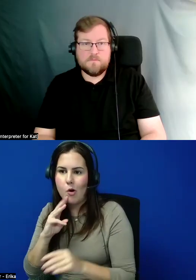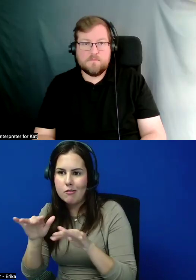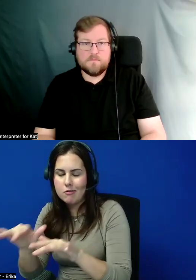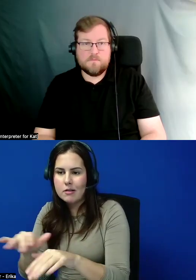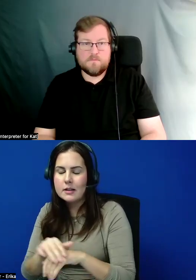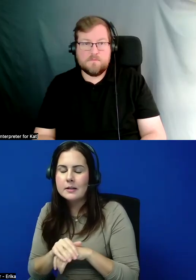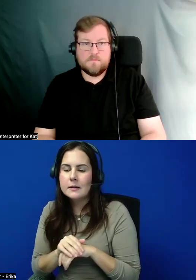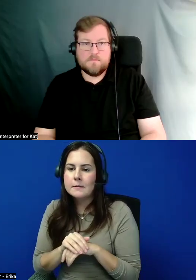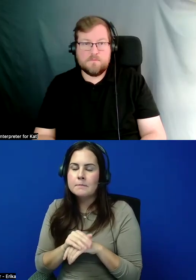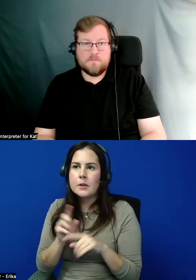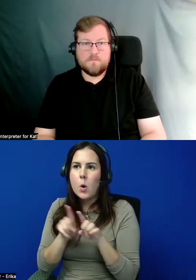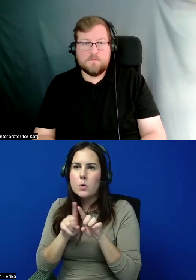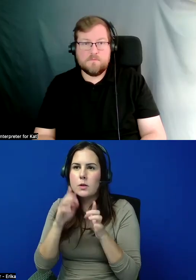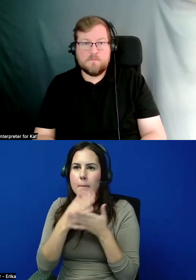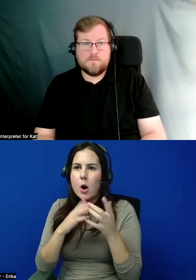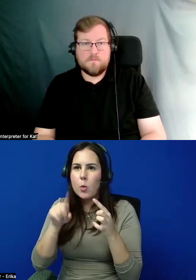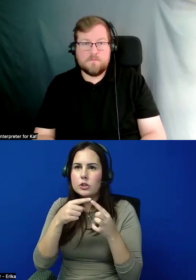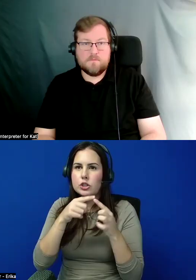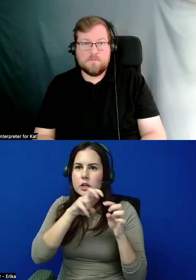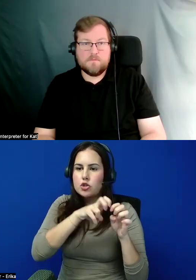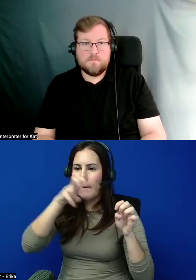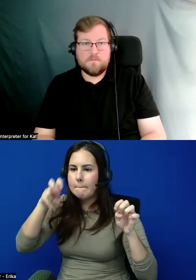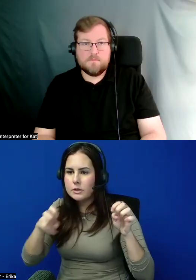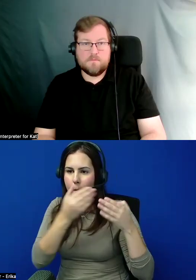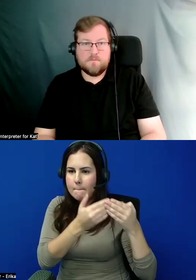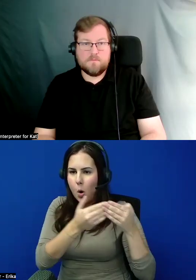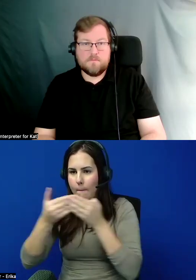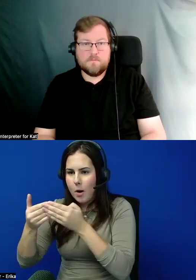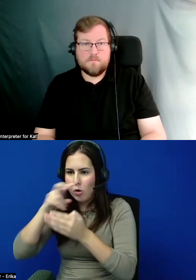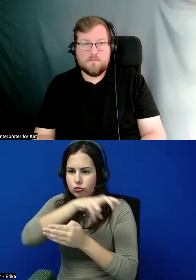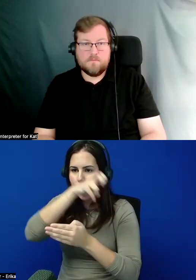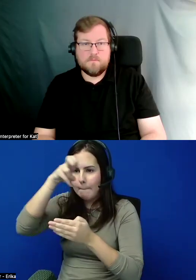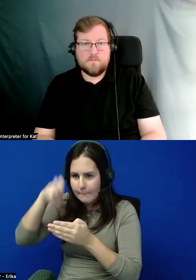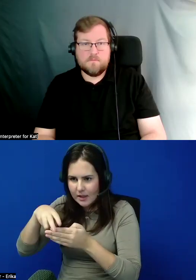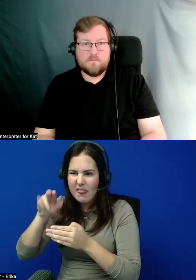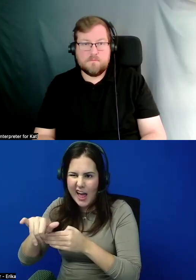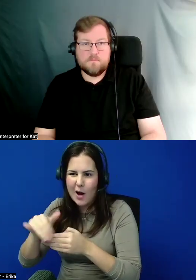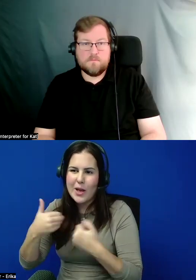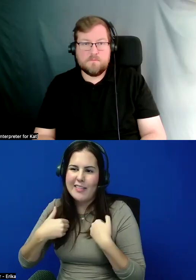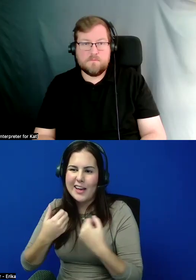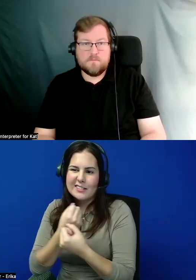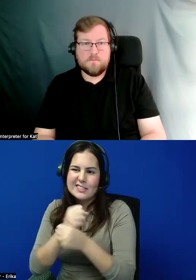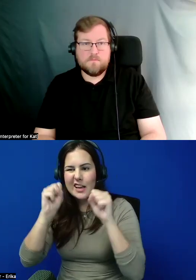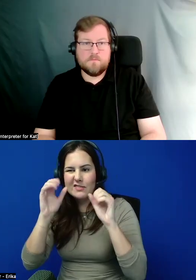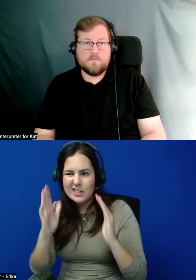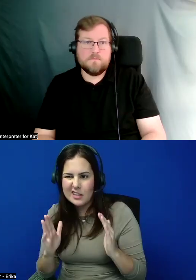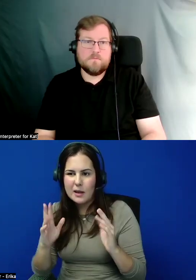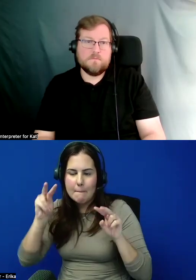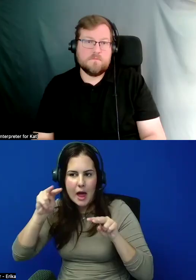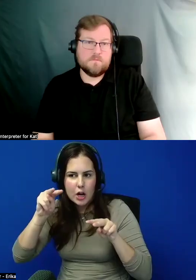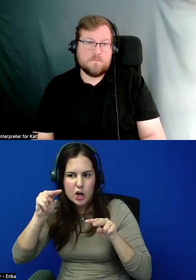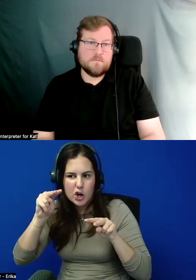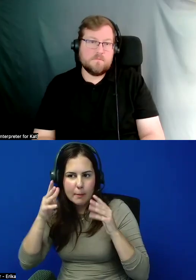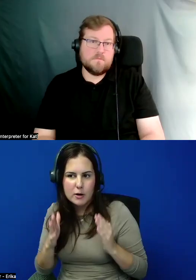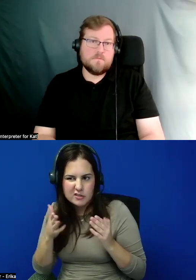for the scene when she jumps from one boat to the other. We had that kind of safety monitor.